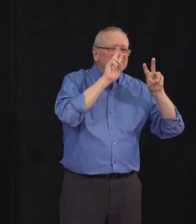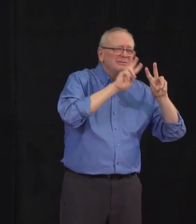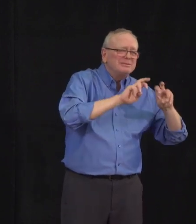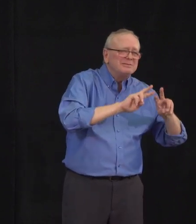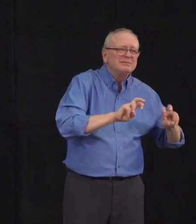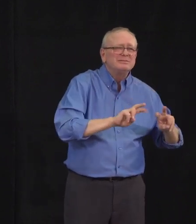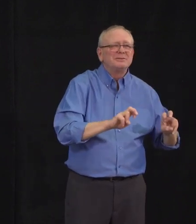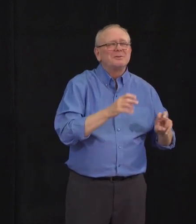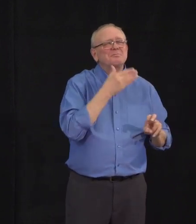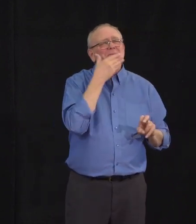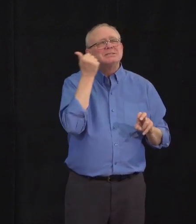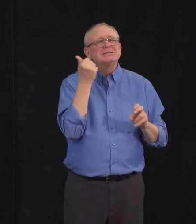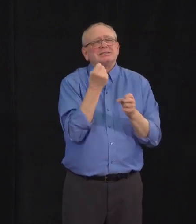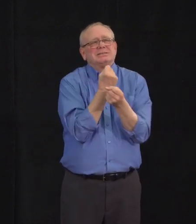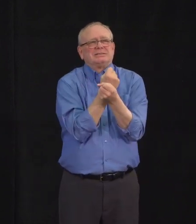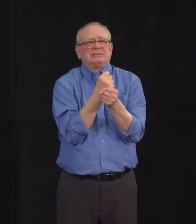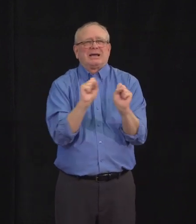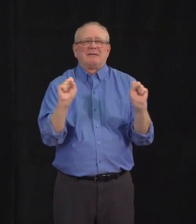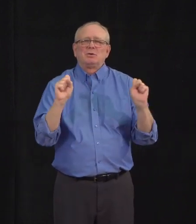please put through the next question?